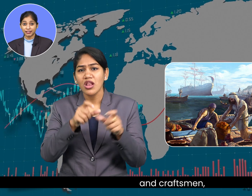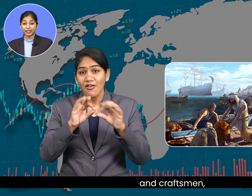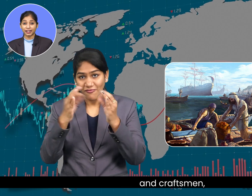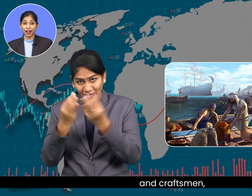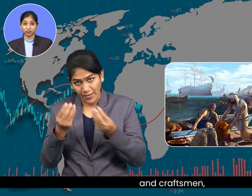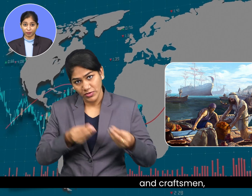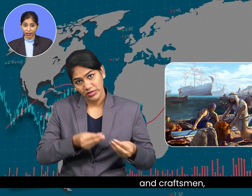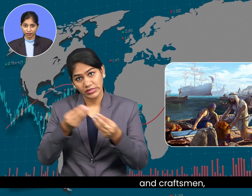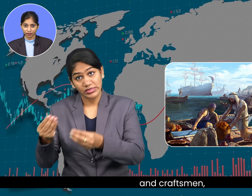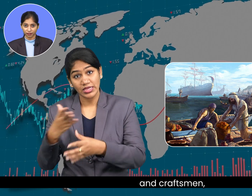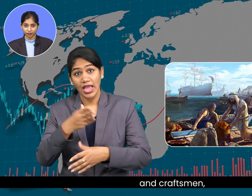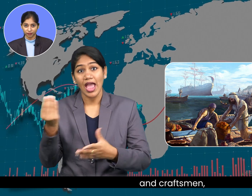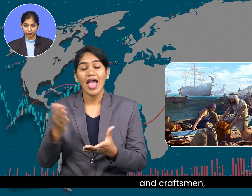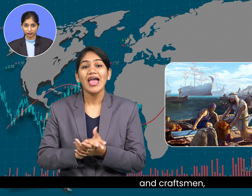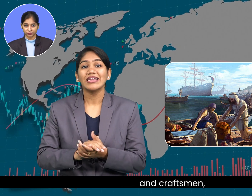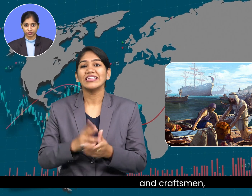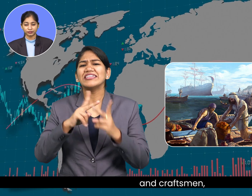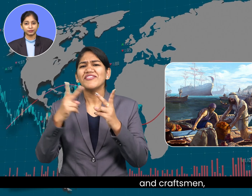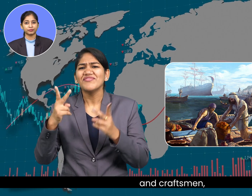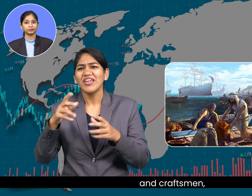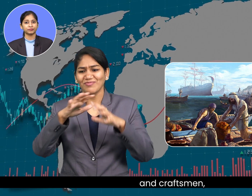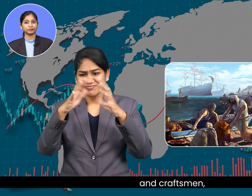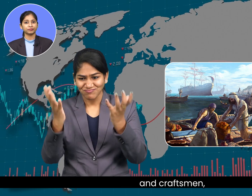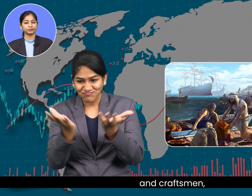and craftsmen,